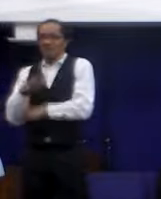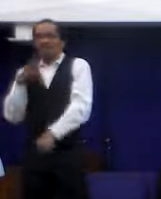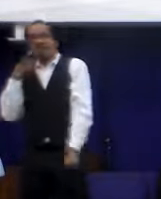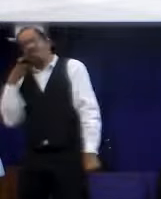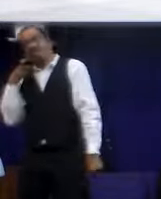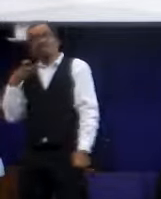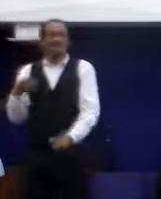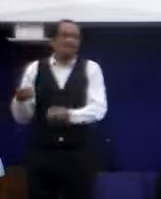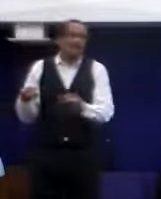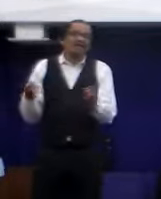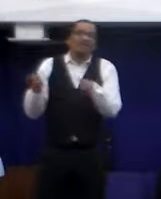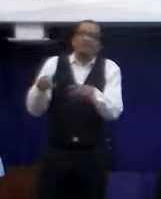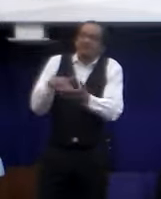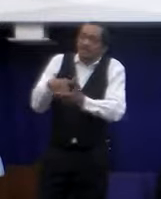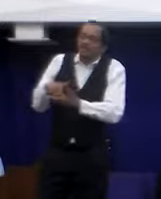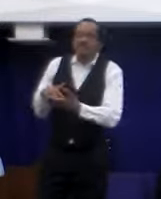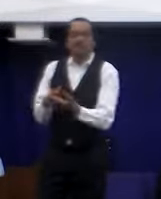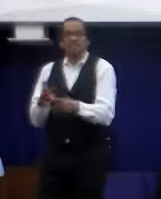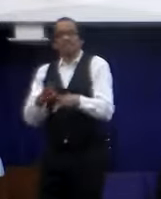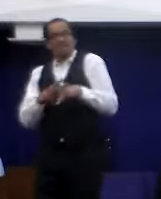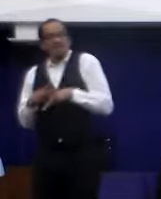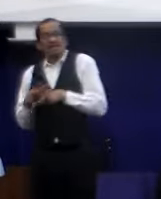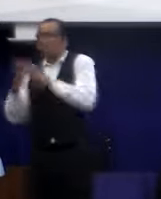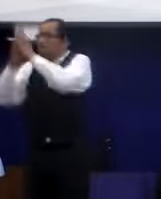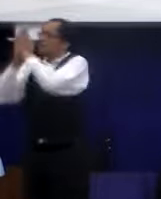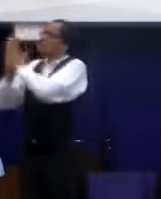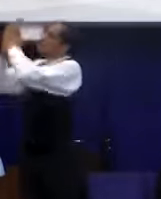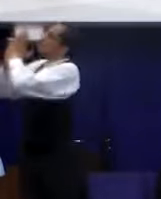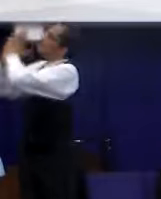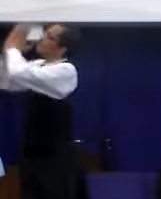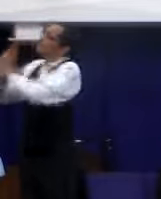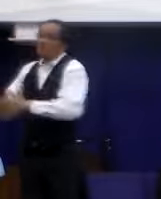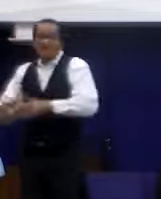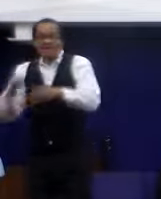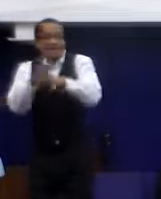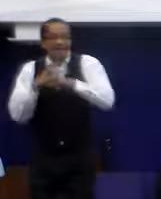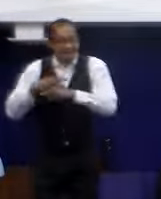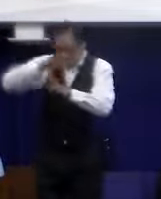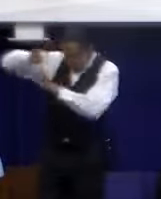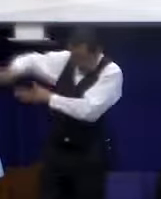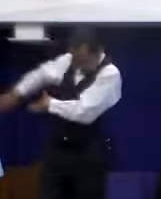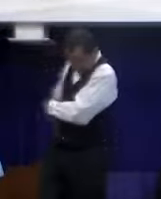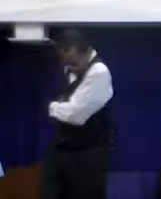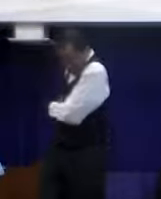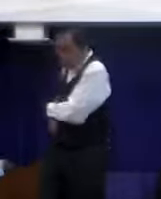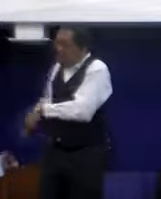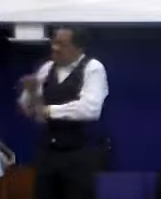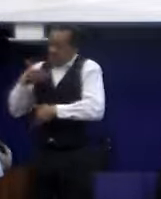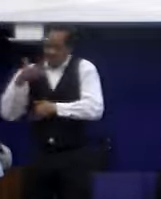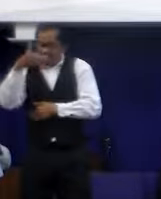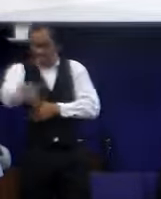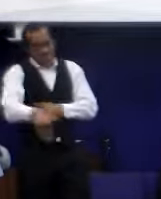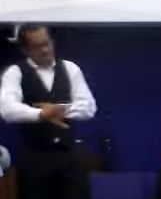Right. Hallelujah. See, we got to be careful, hallelujah, that we stay prayed up. Yeah. We keep those things behind us. Yeah. Don't let them get in front of us,